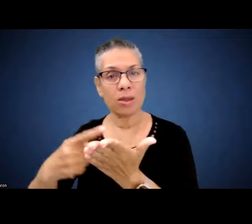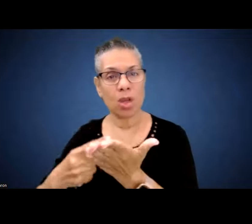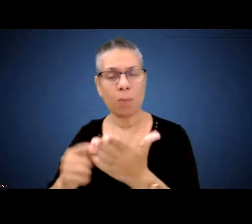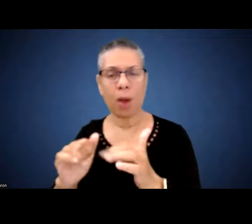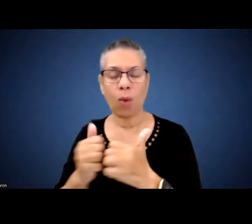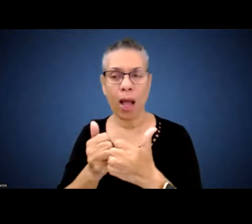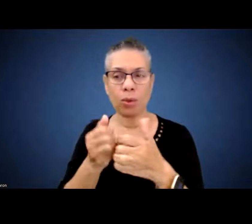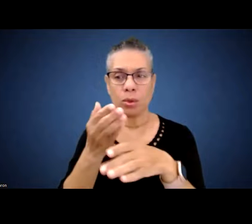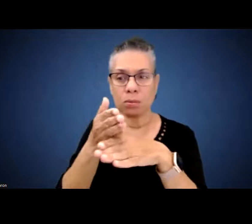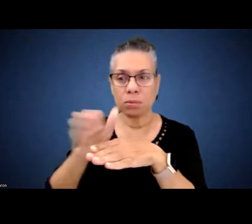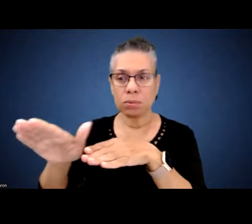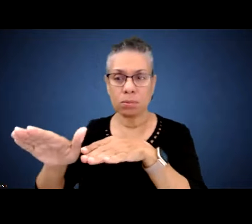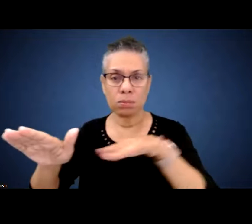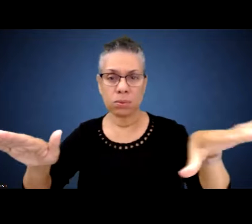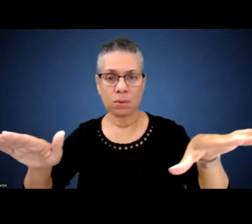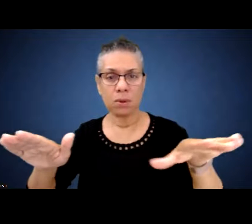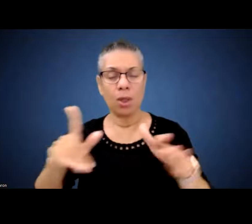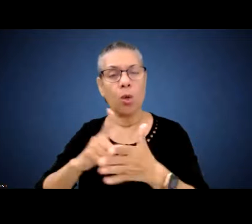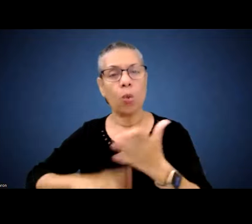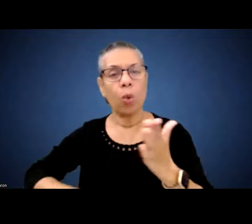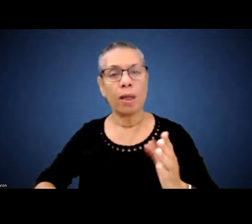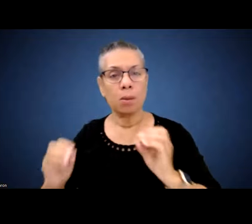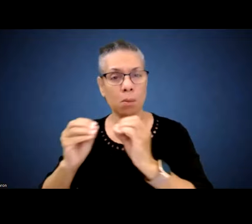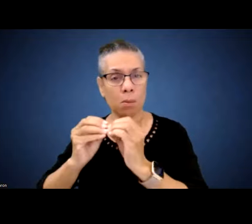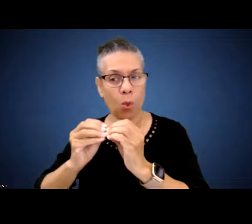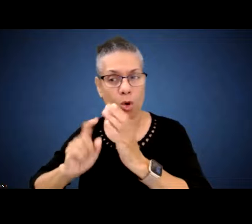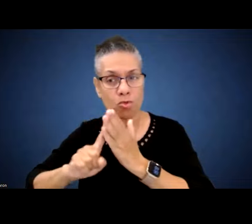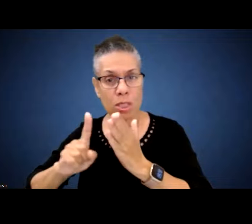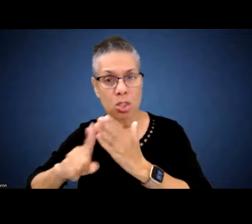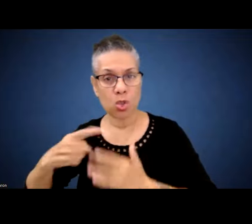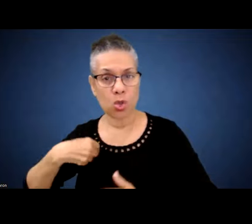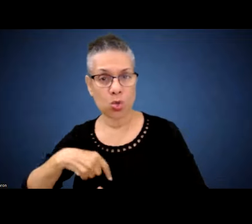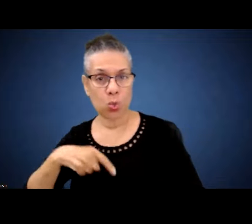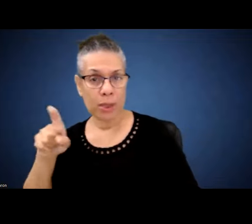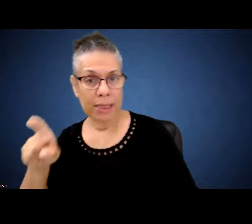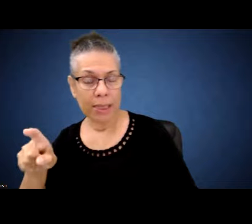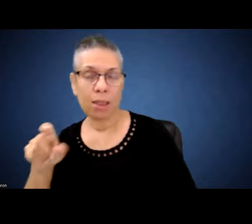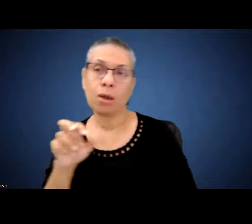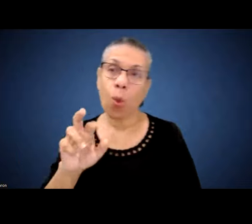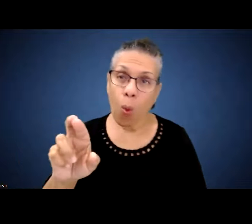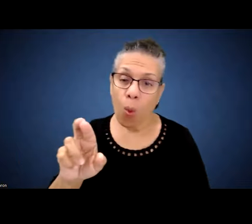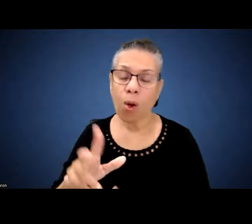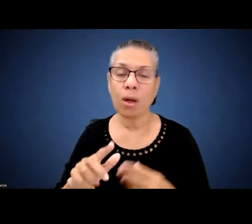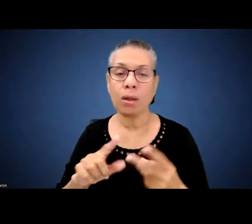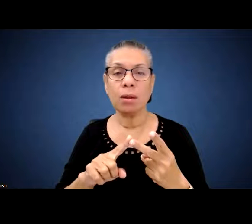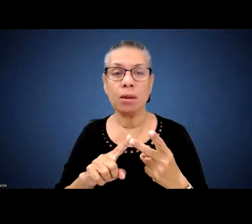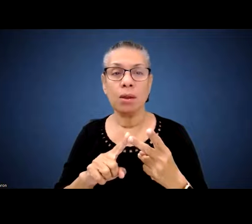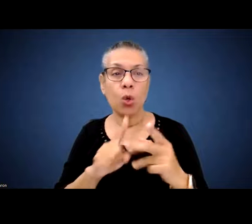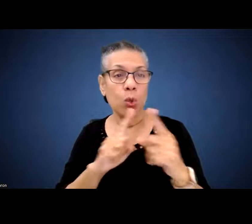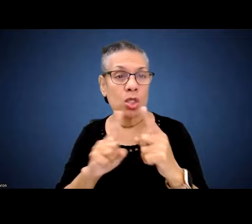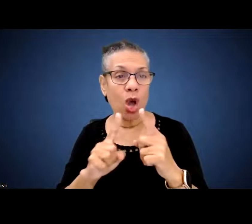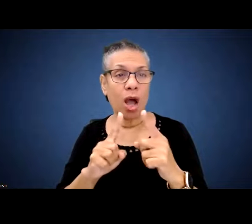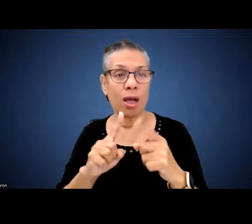out what further research might be needed? Or should we talk about perhaps